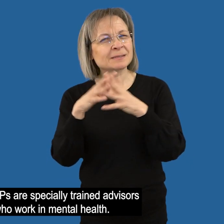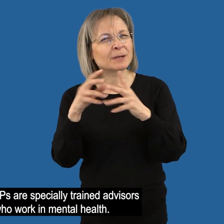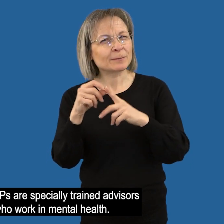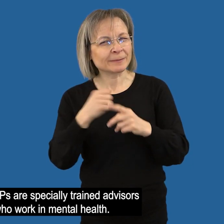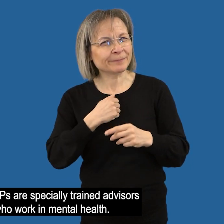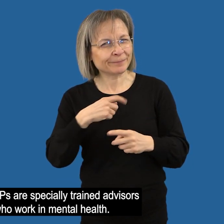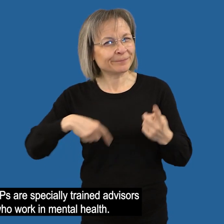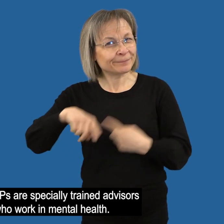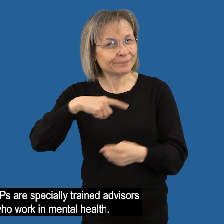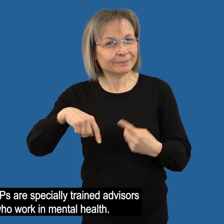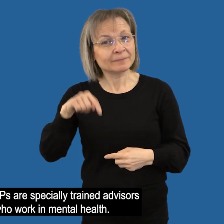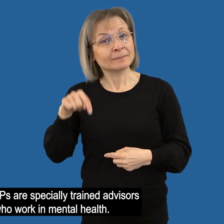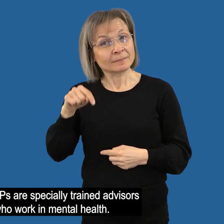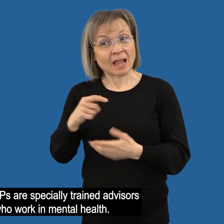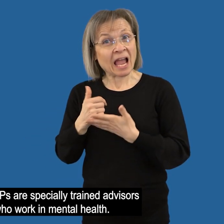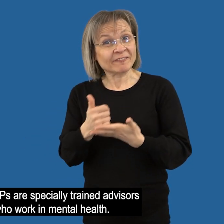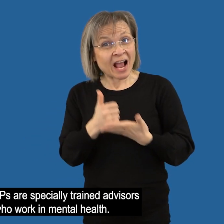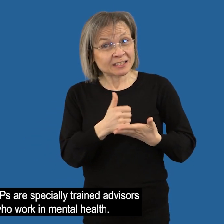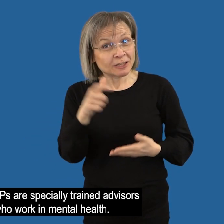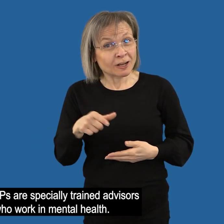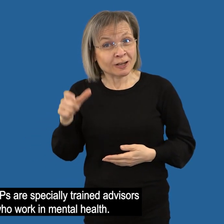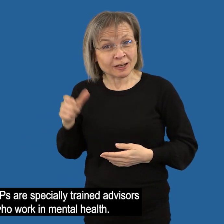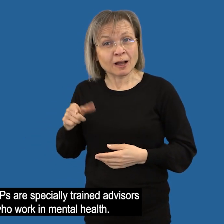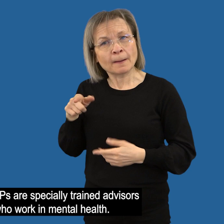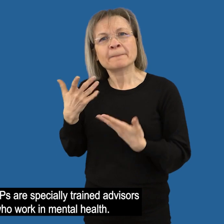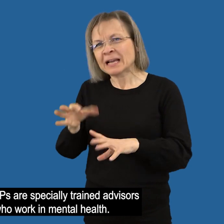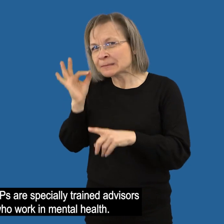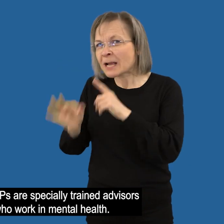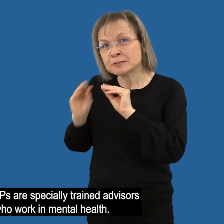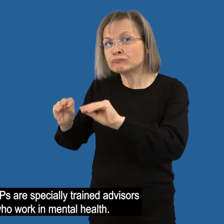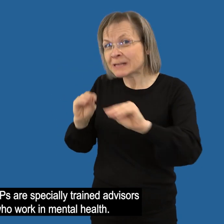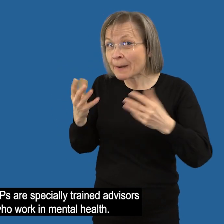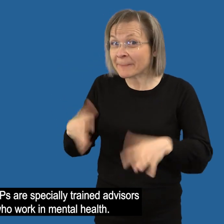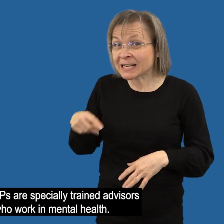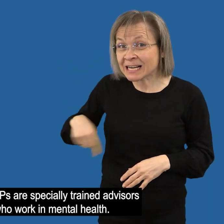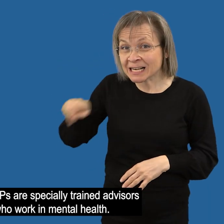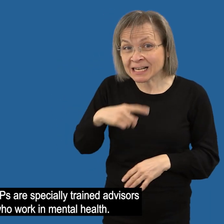Our PWPs are specially trained advisors who work in mental health.